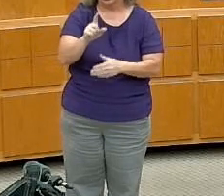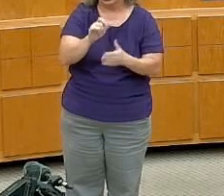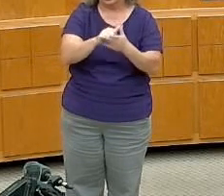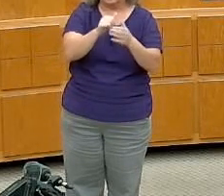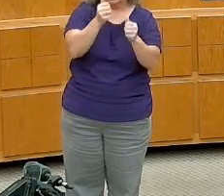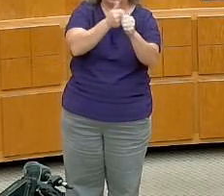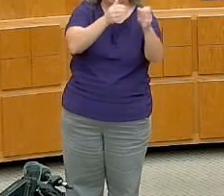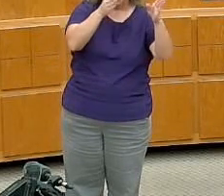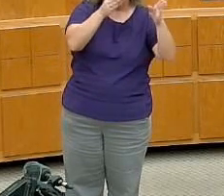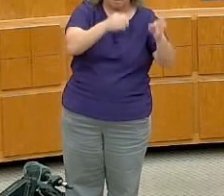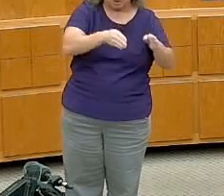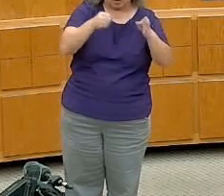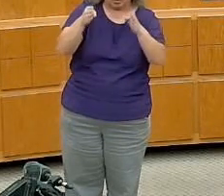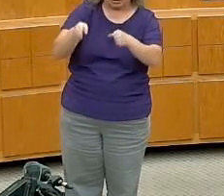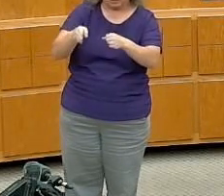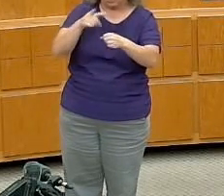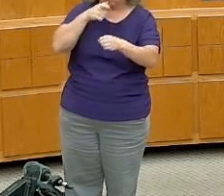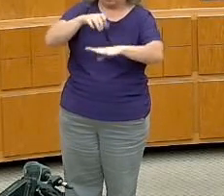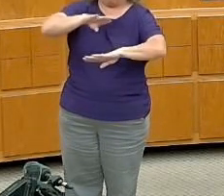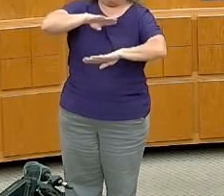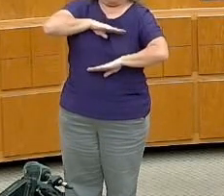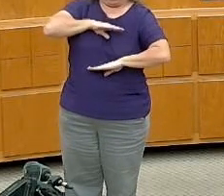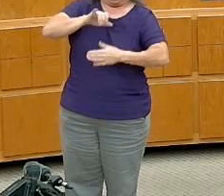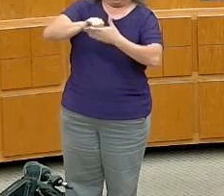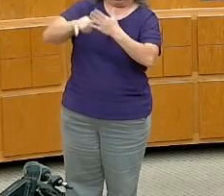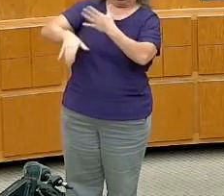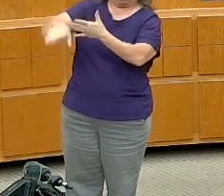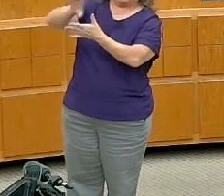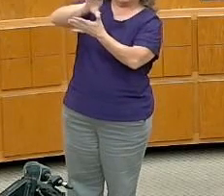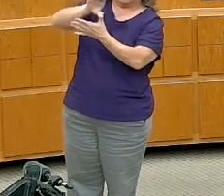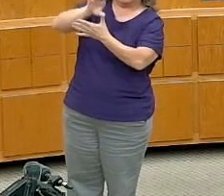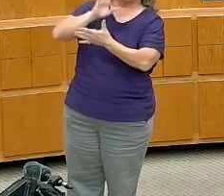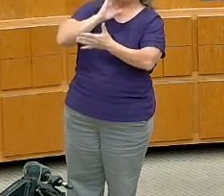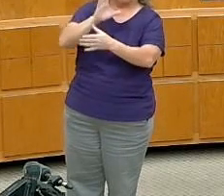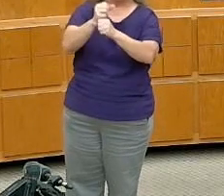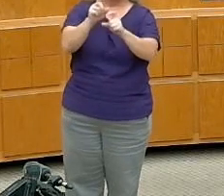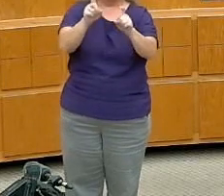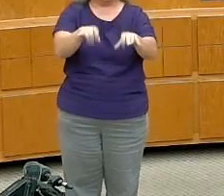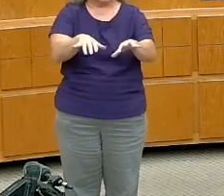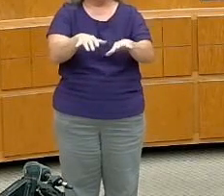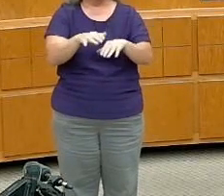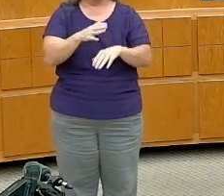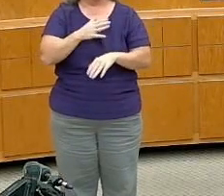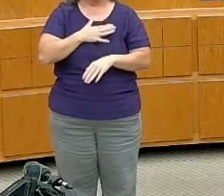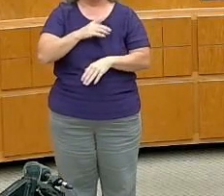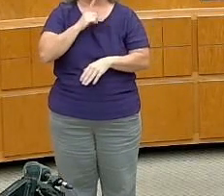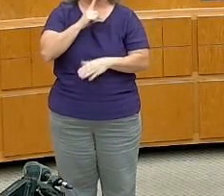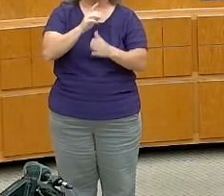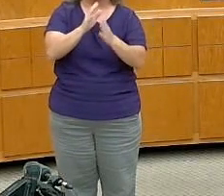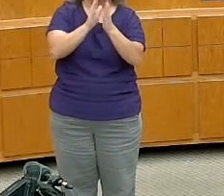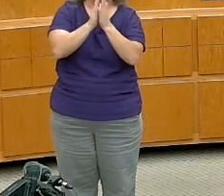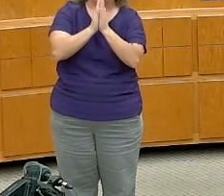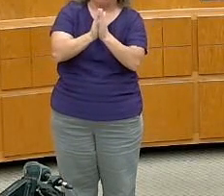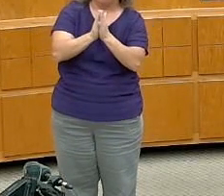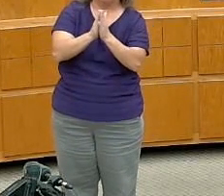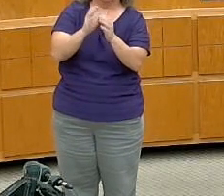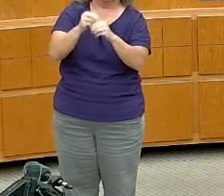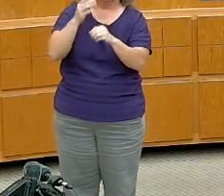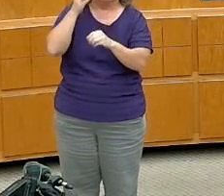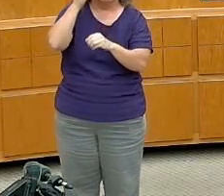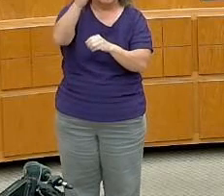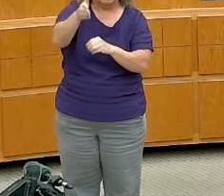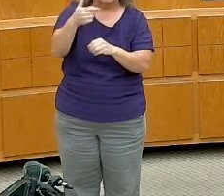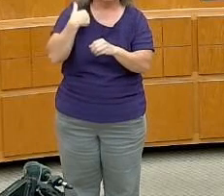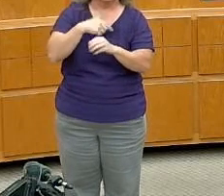meets the guidelines gets the test. And in the future, my sincere hope and prayer is that we can do it for many, many more